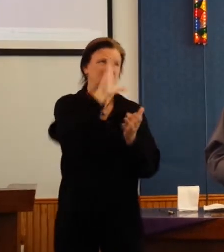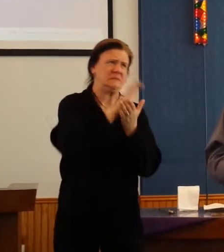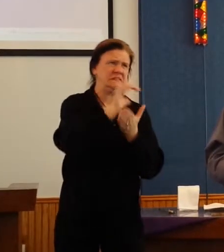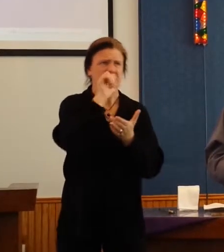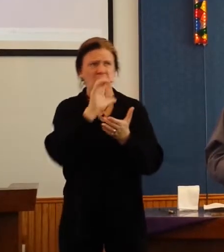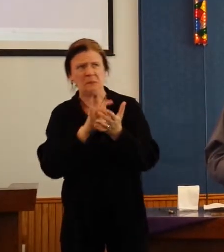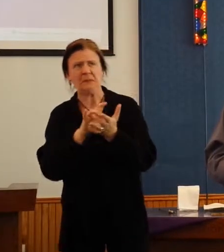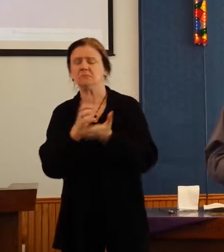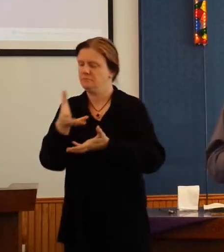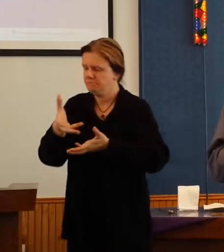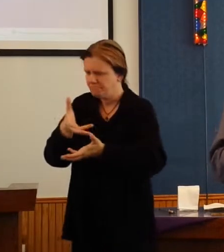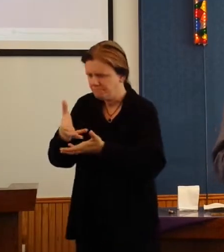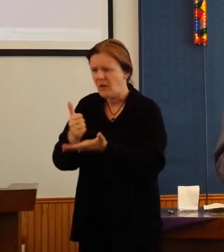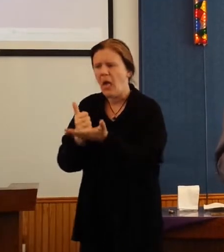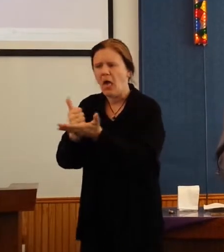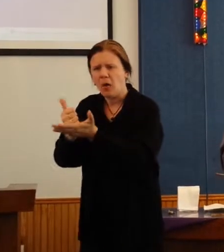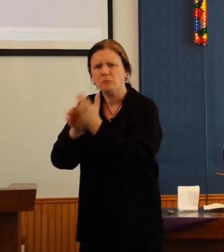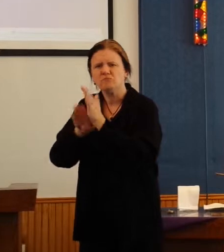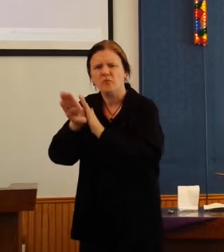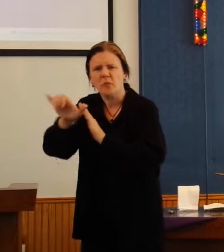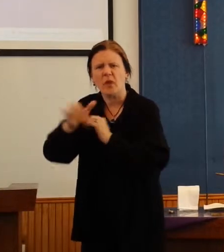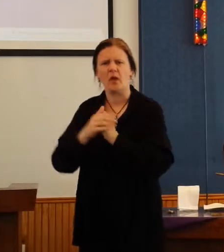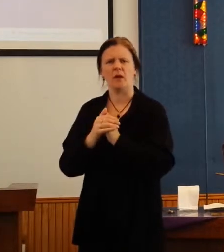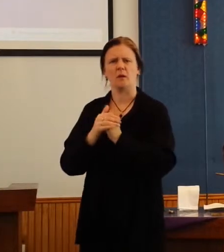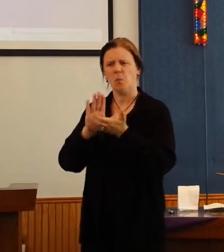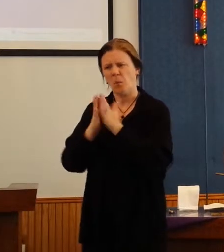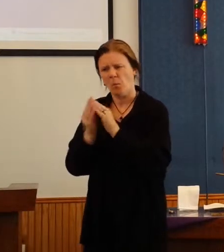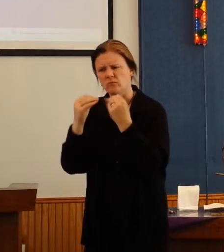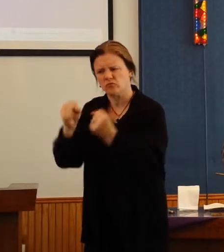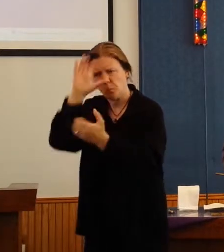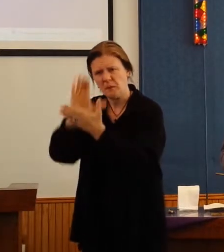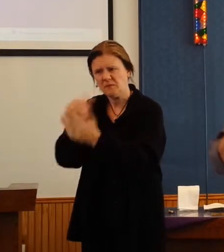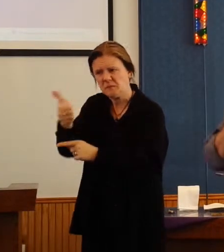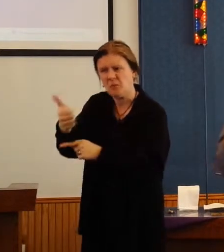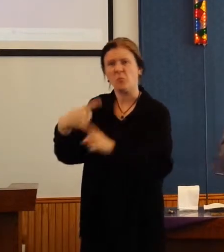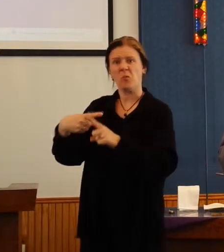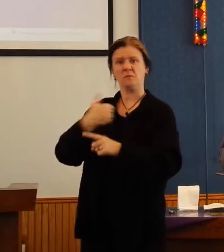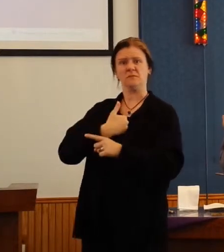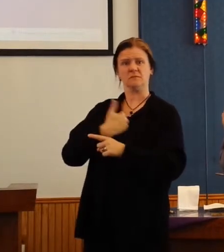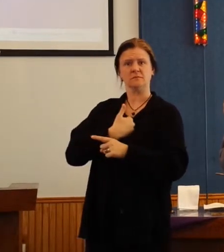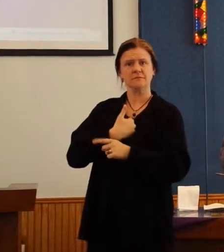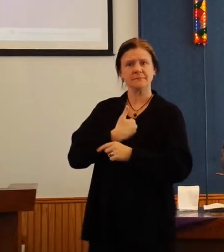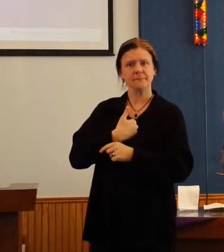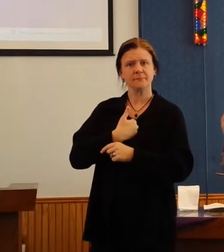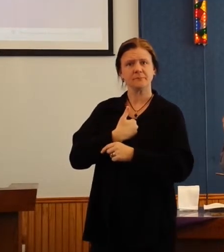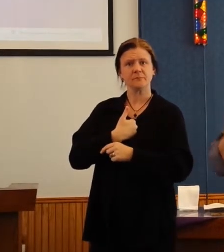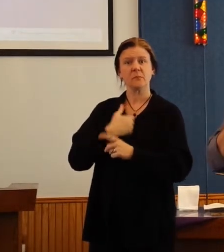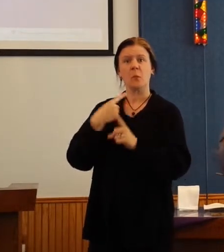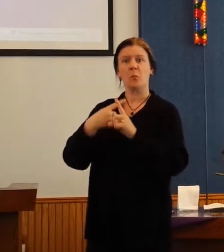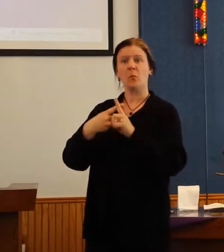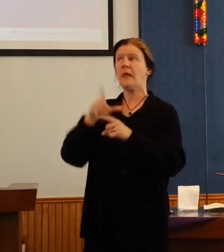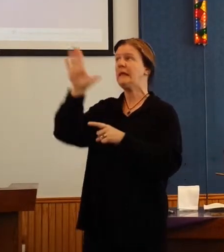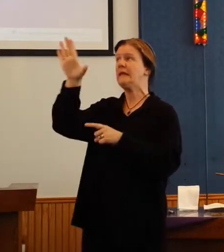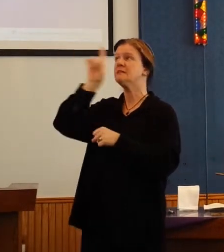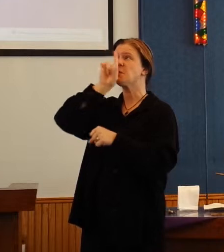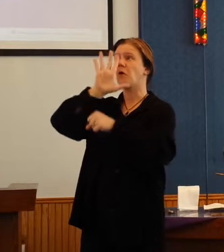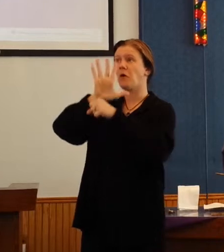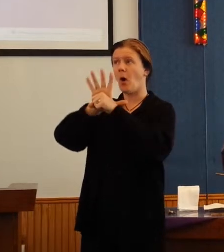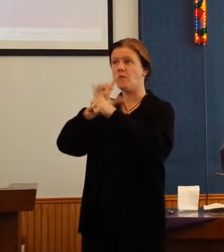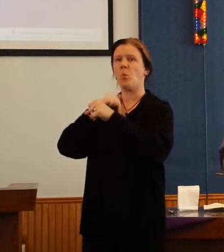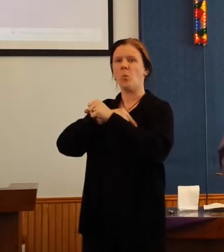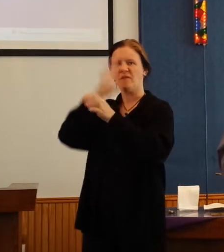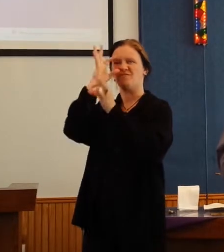them. This means upholding God's covenant by being faithful to God all of